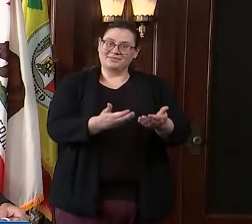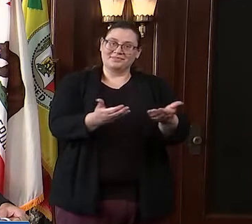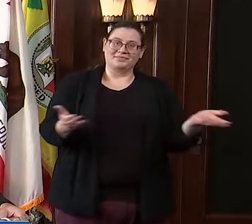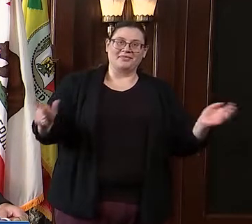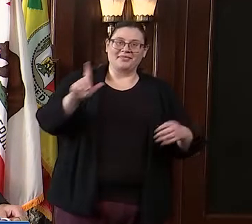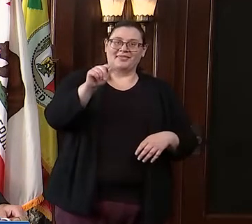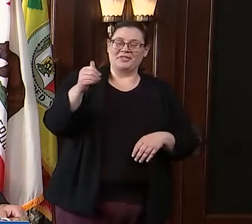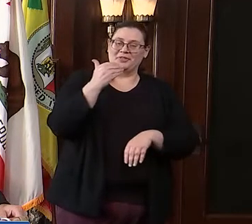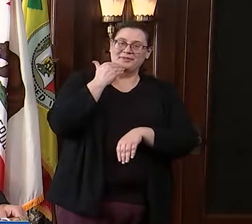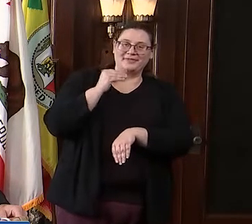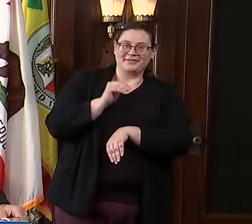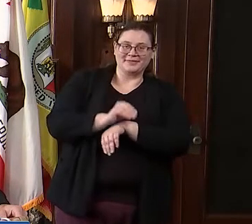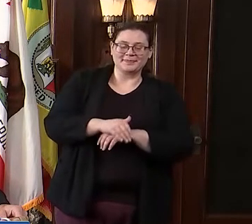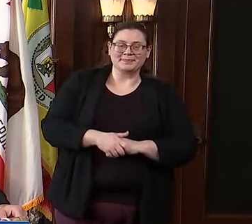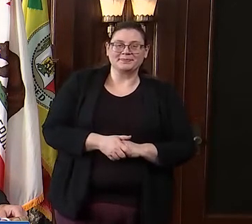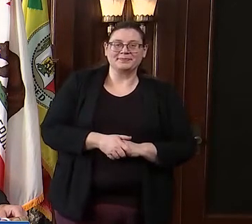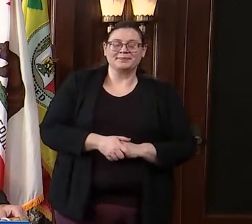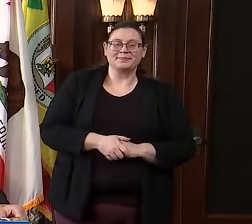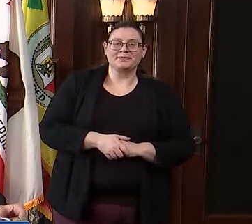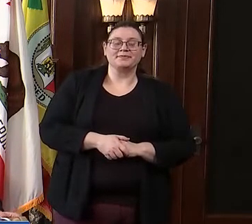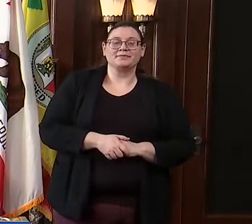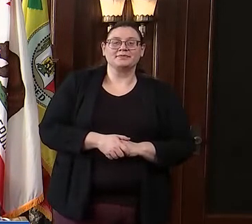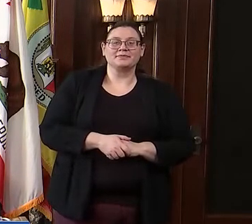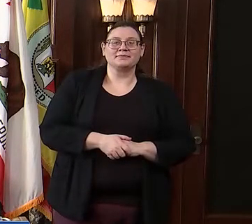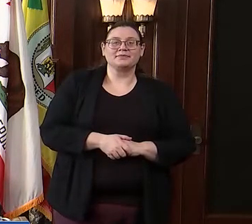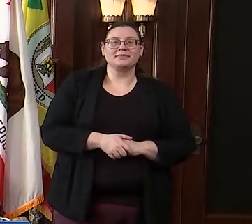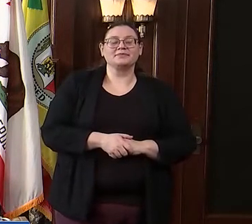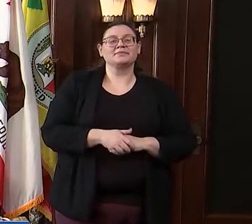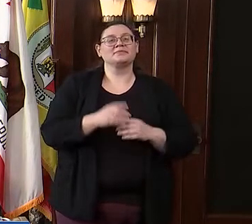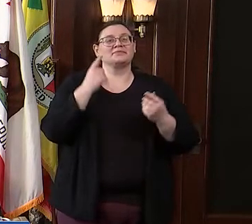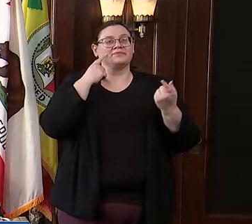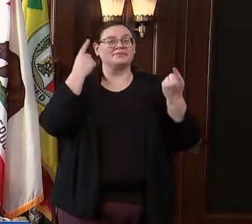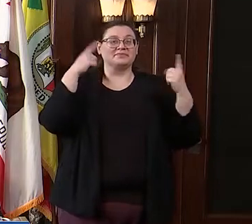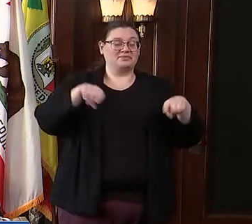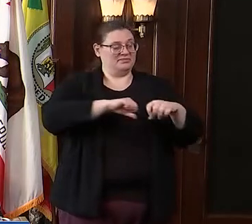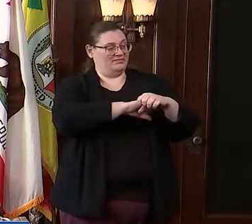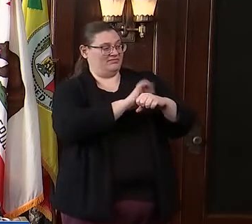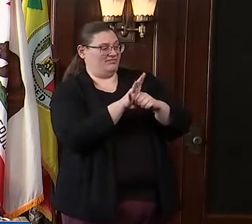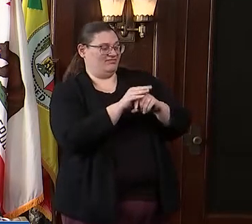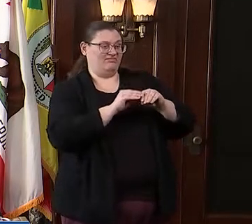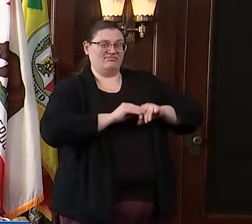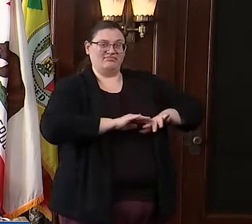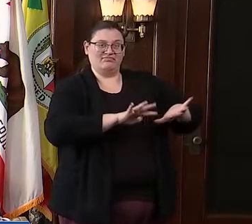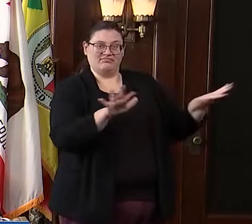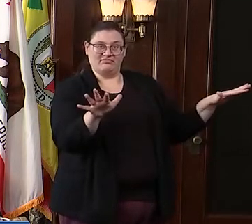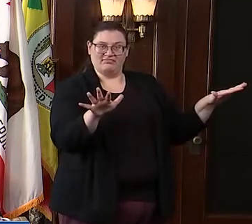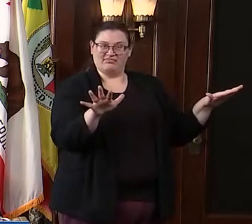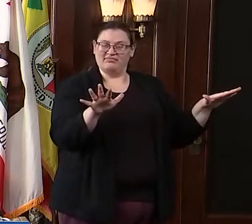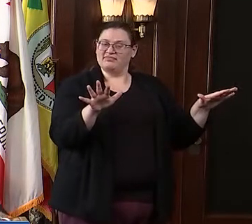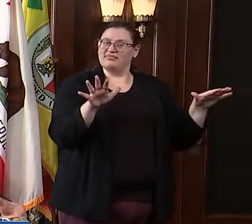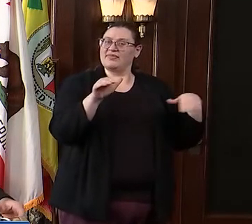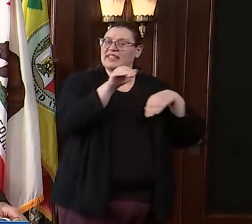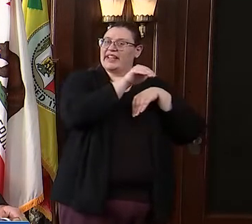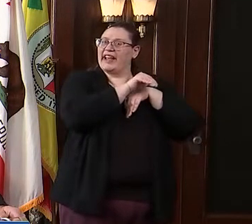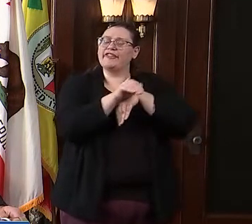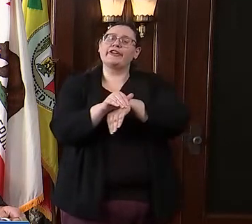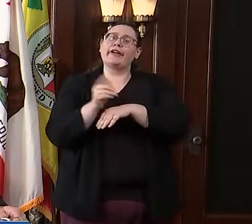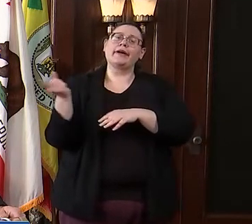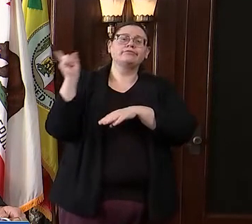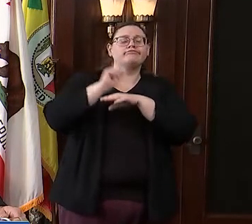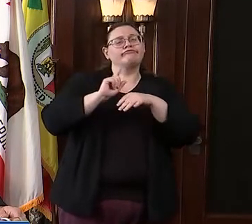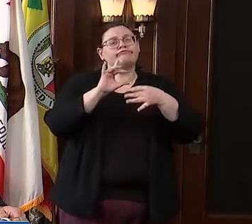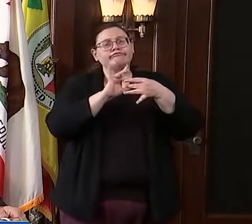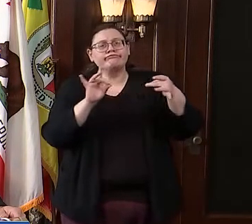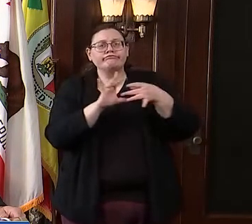Good evening, Los Angeles. Against the backdrop of COVID-19, each evening, I've spoken about how our